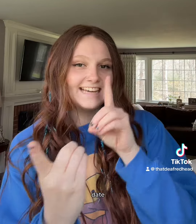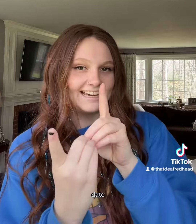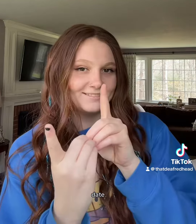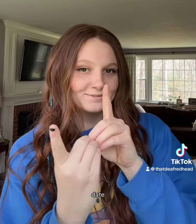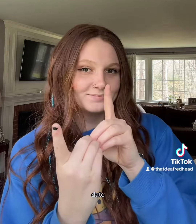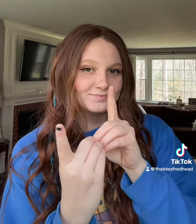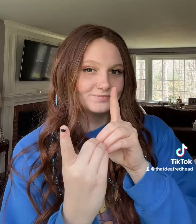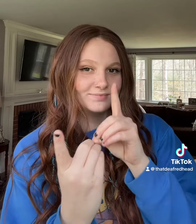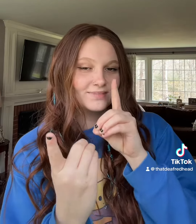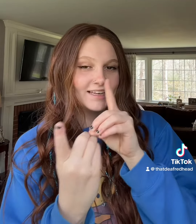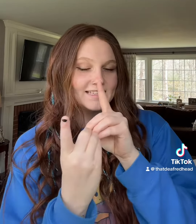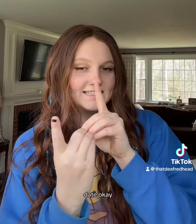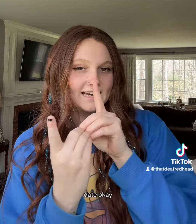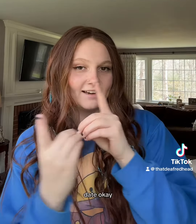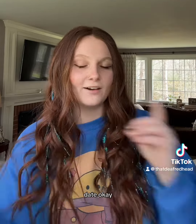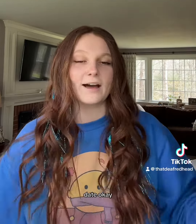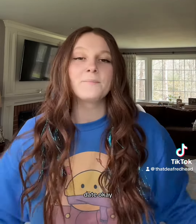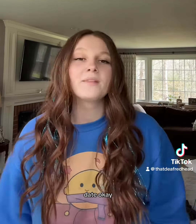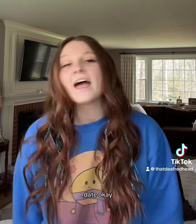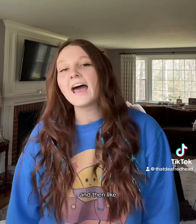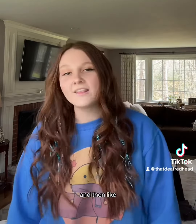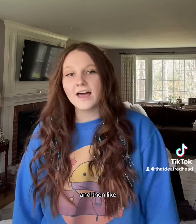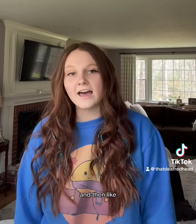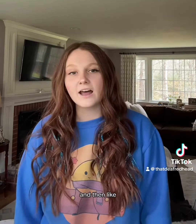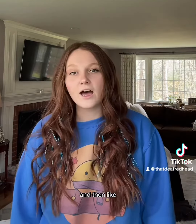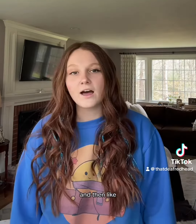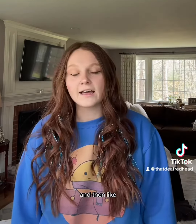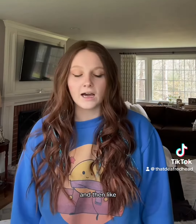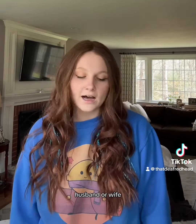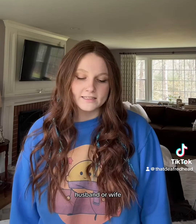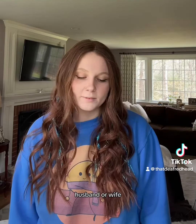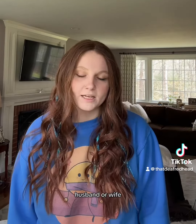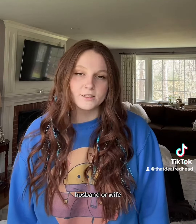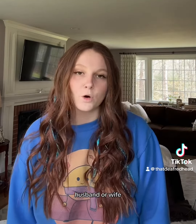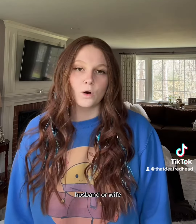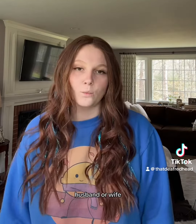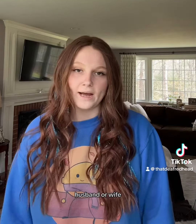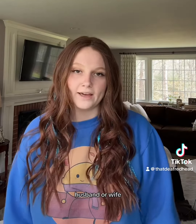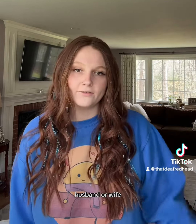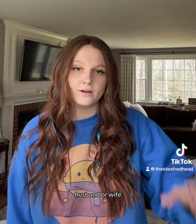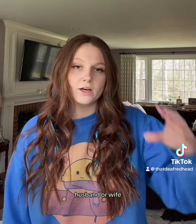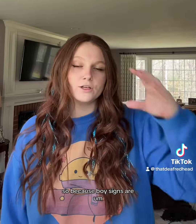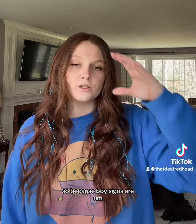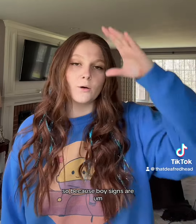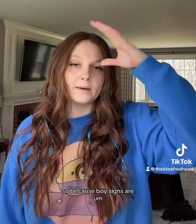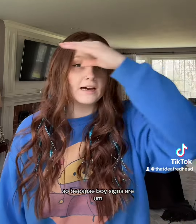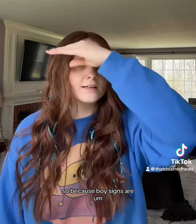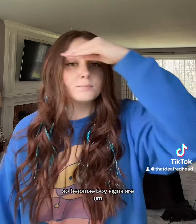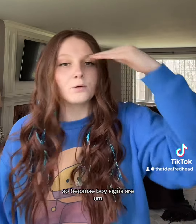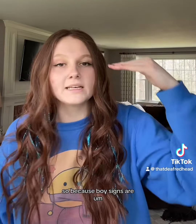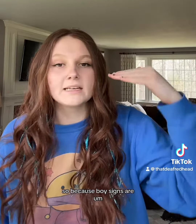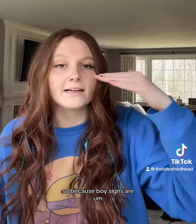Date, okay? And then like husband or wife. So because boy signs